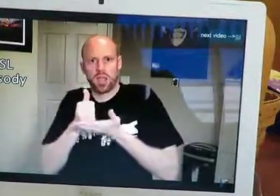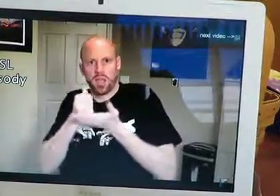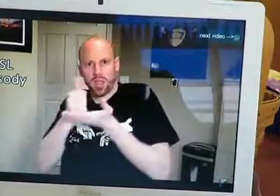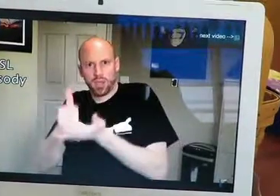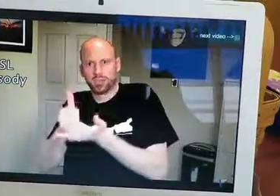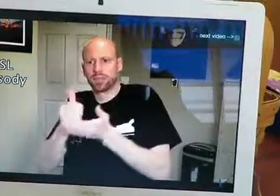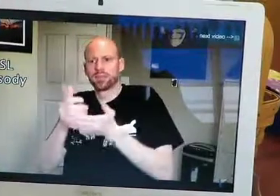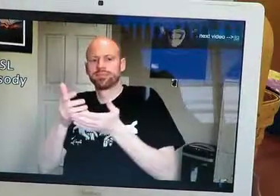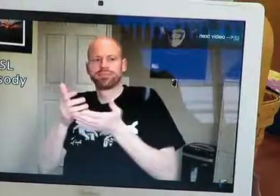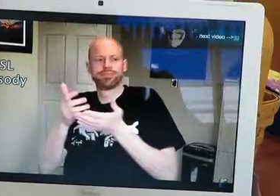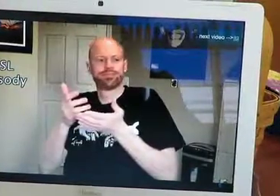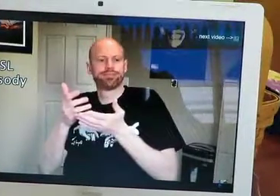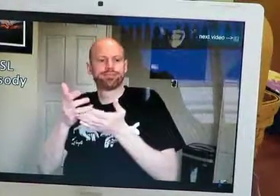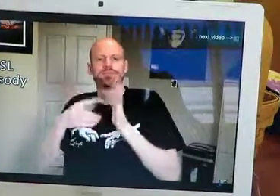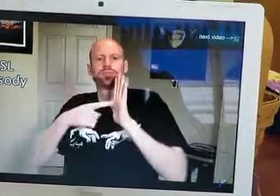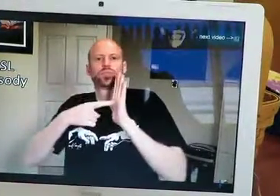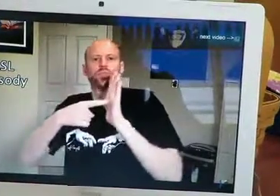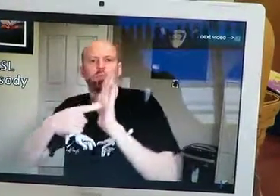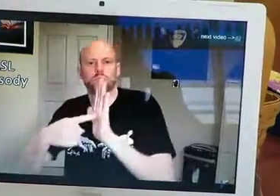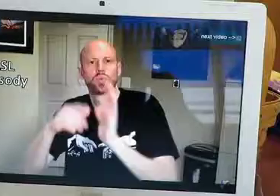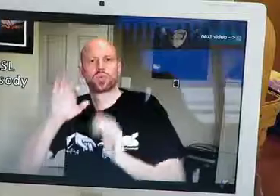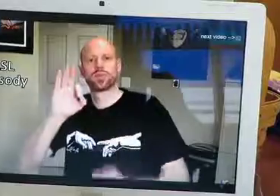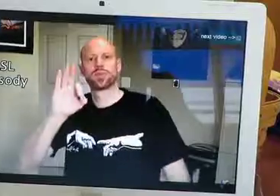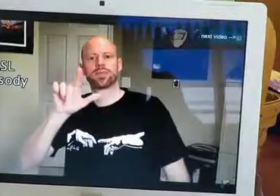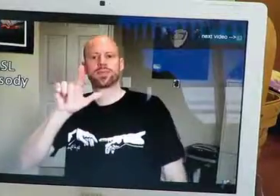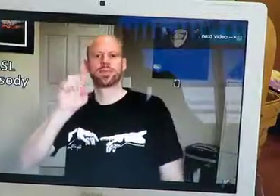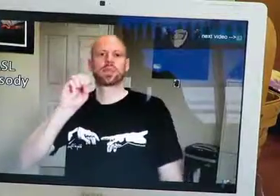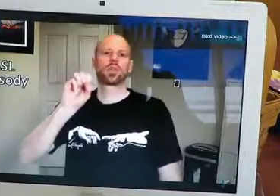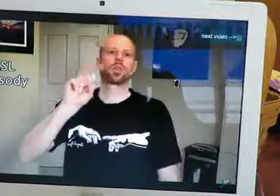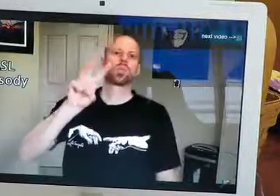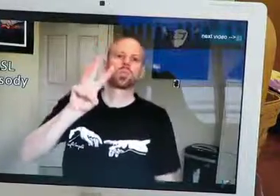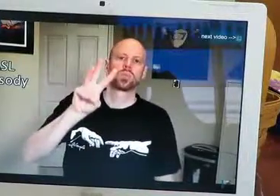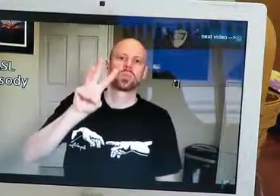And when you all together, it helps show